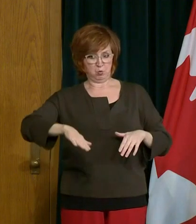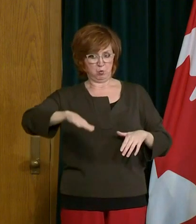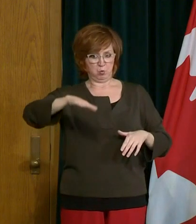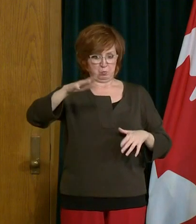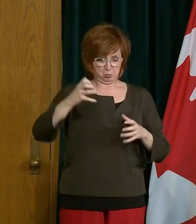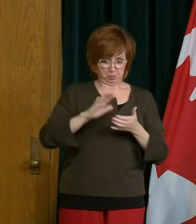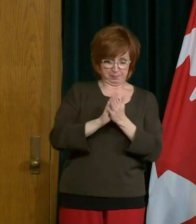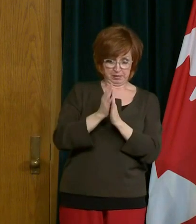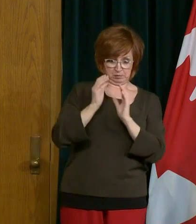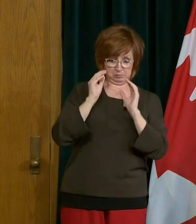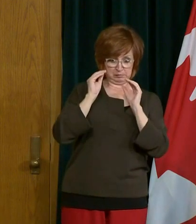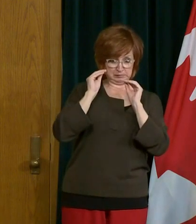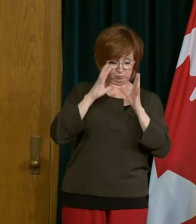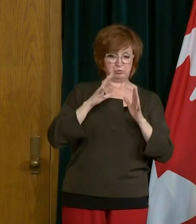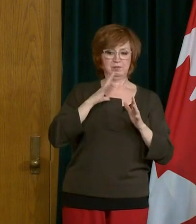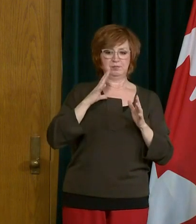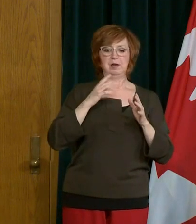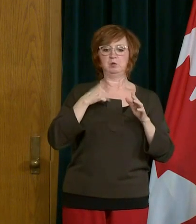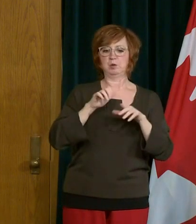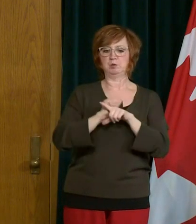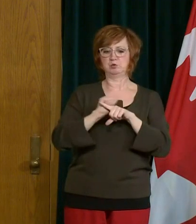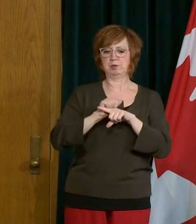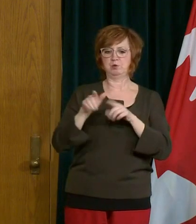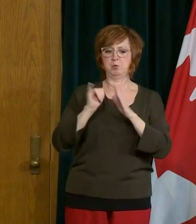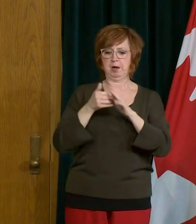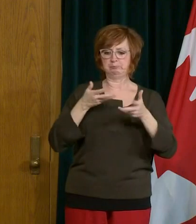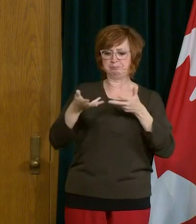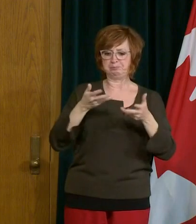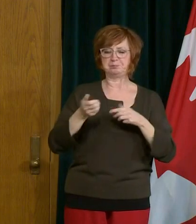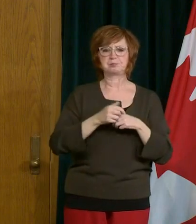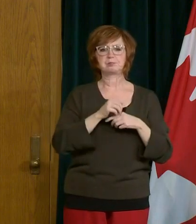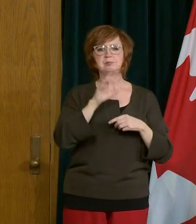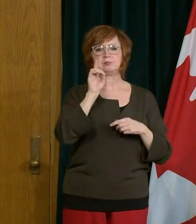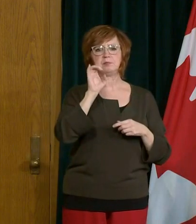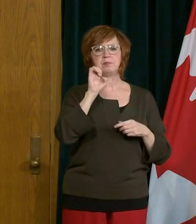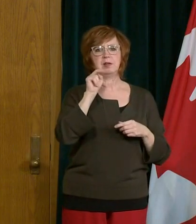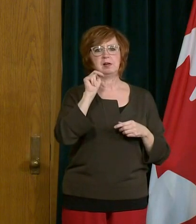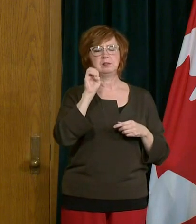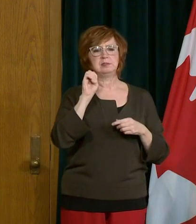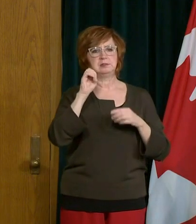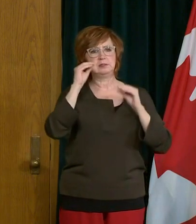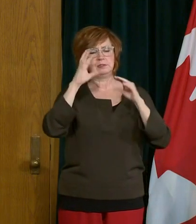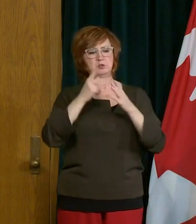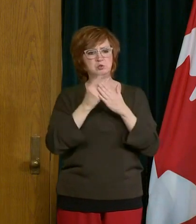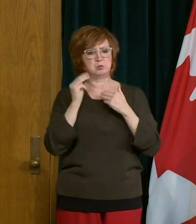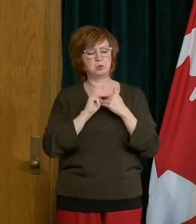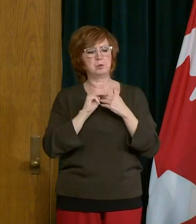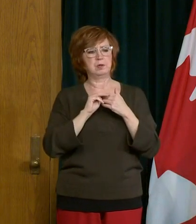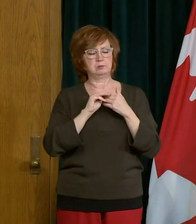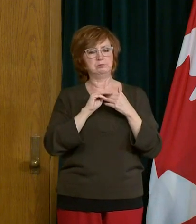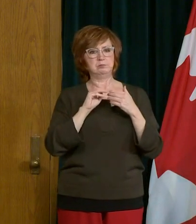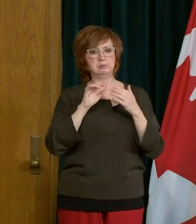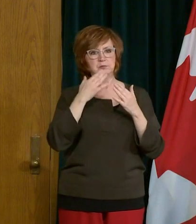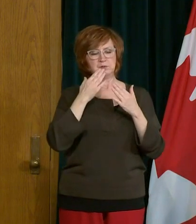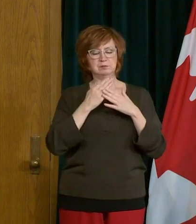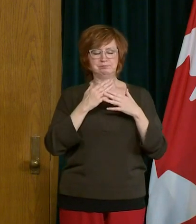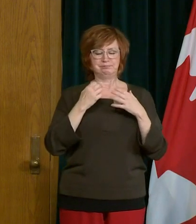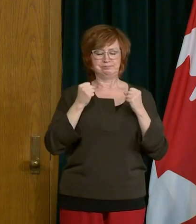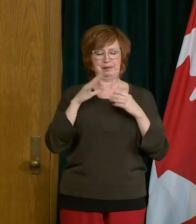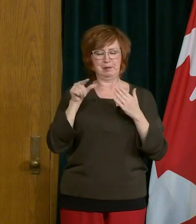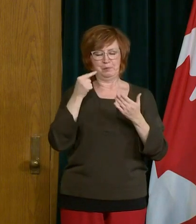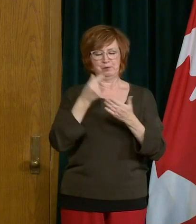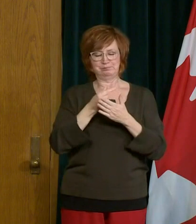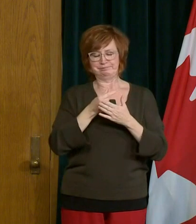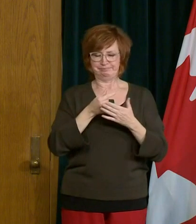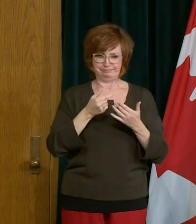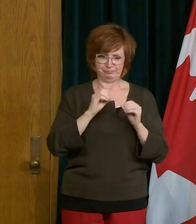Denny Teacher Education Program, which is alive and well, and I believe will have a number of graduates. Unfortunately, not a graduation ceremony this